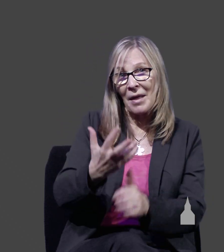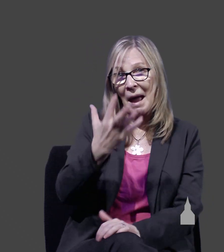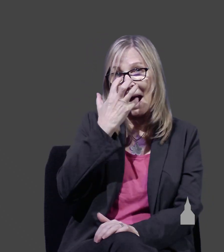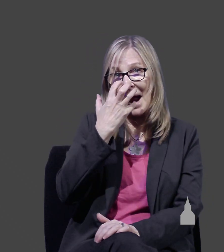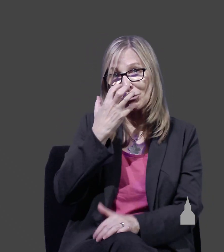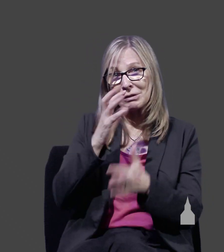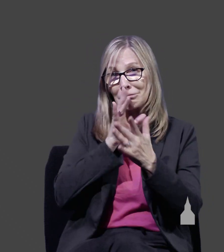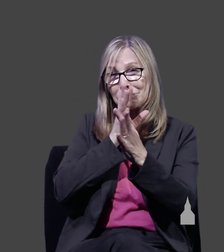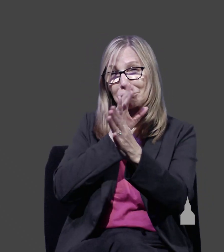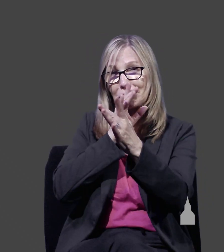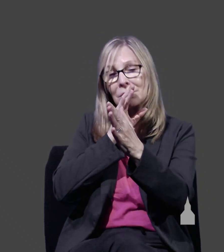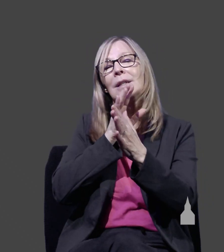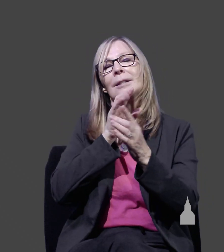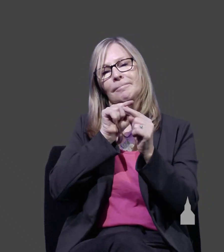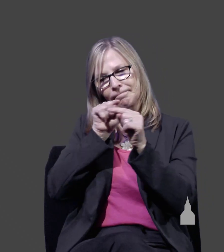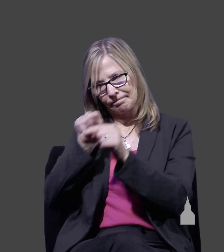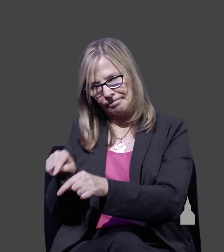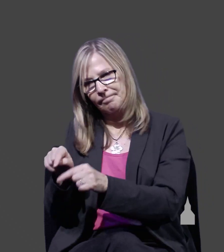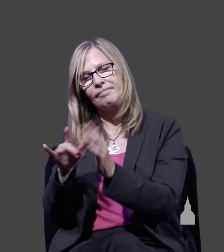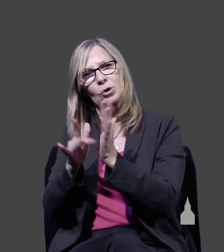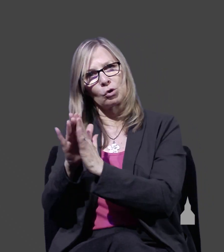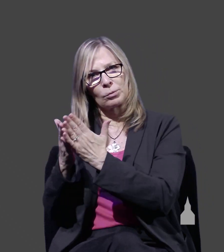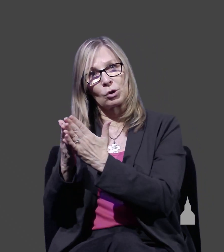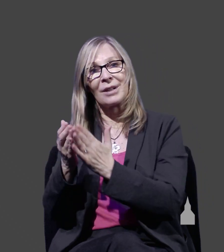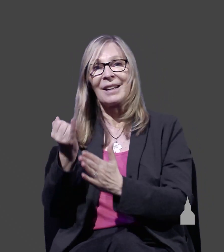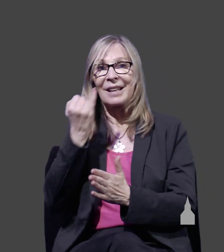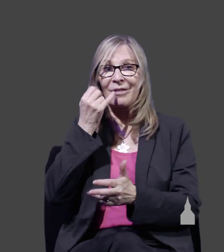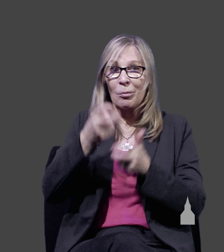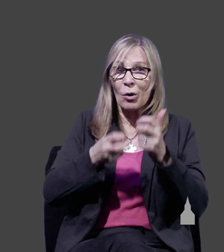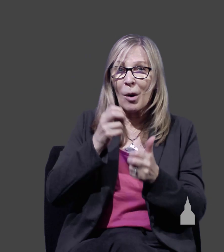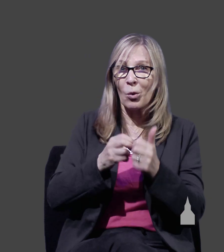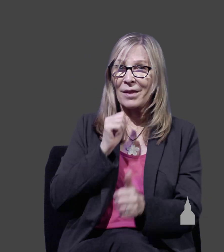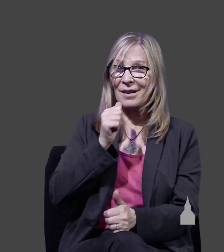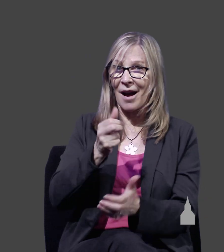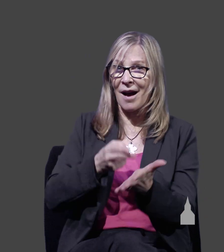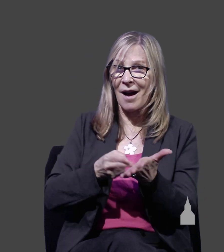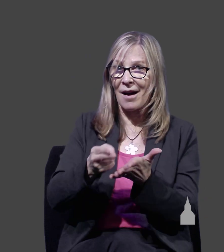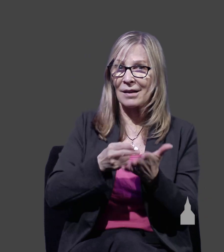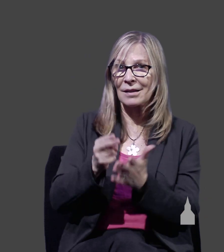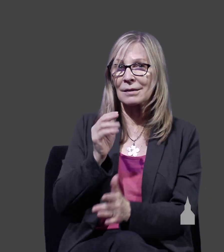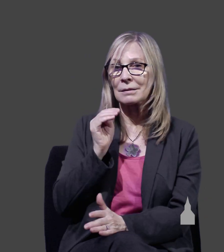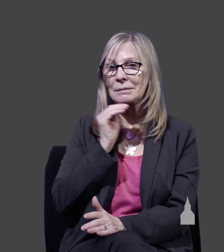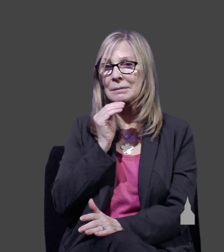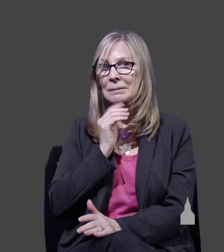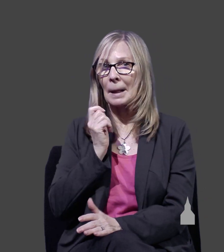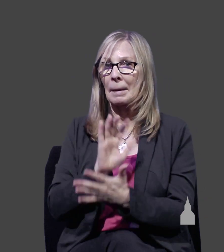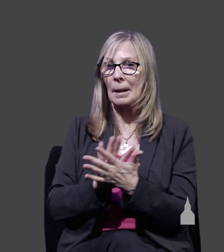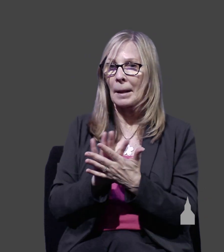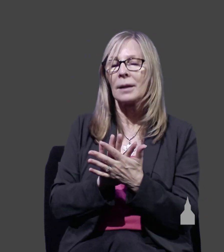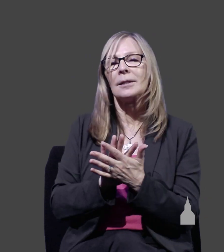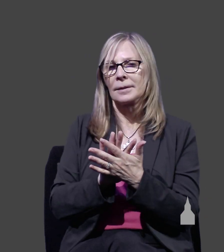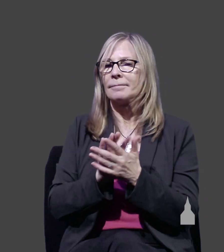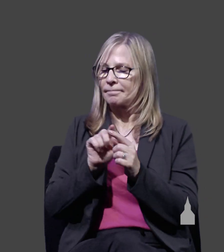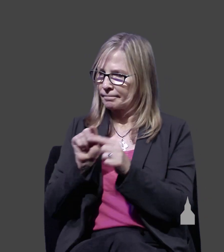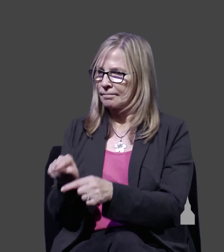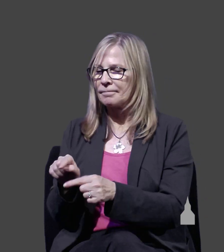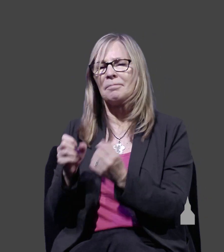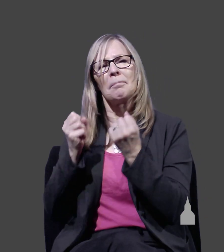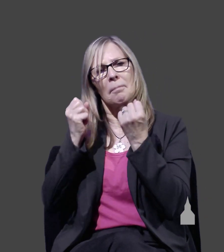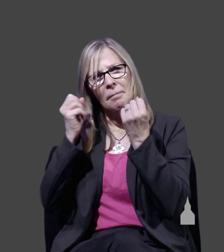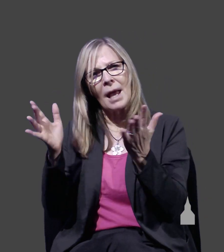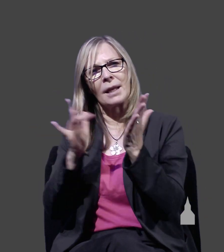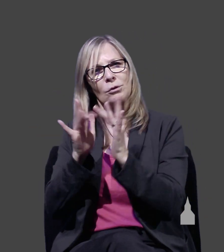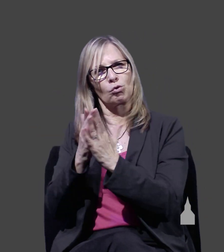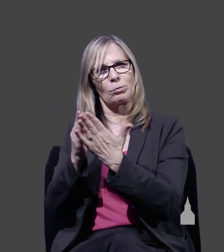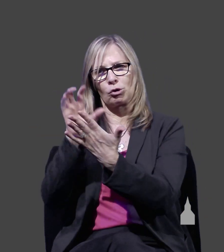Scriptures that deal with this. If you have a problem with dishonesty, go to the Scriptures that deal with these things. There are Scriptures that